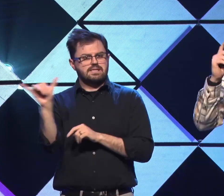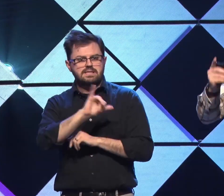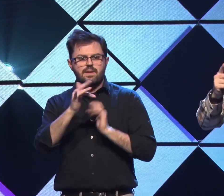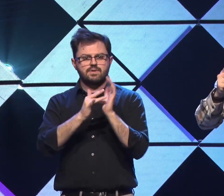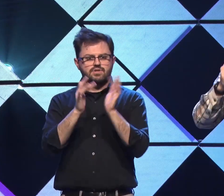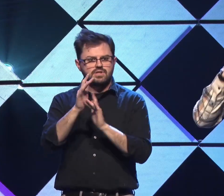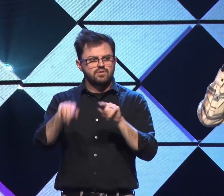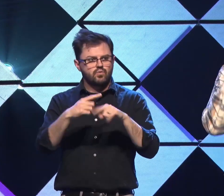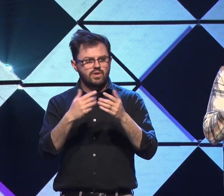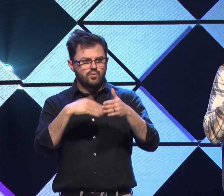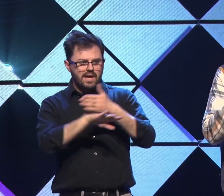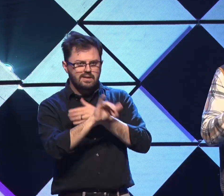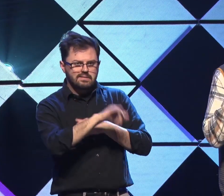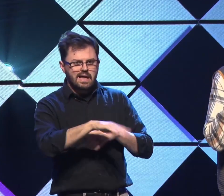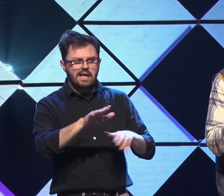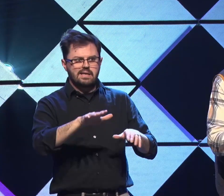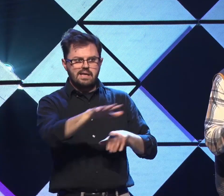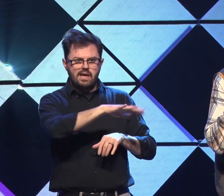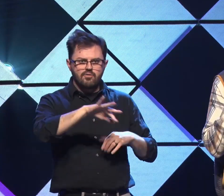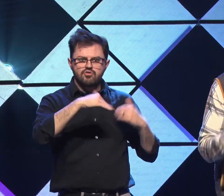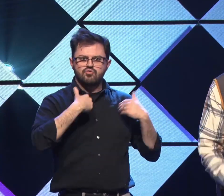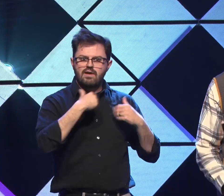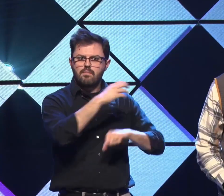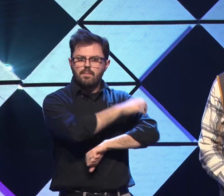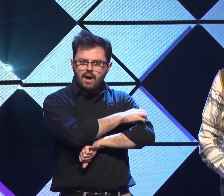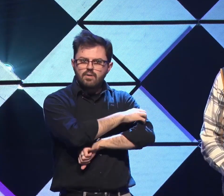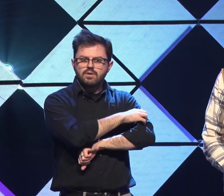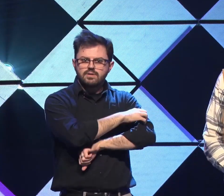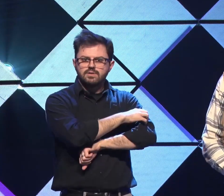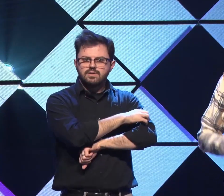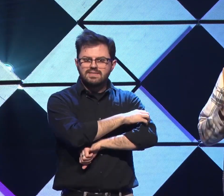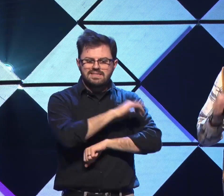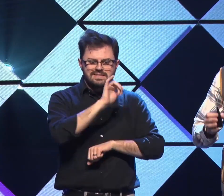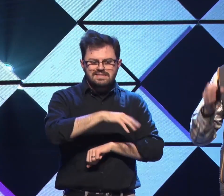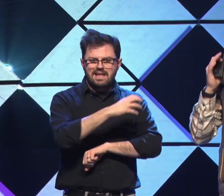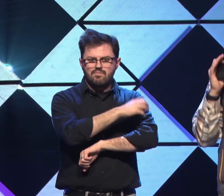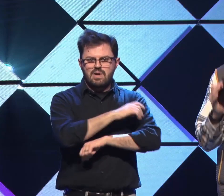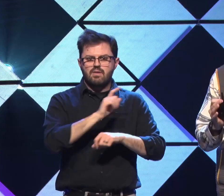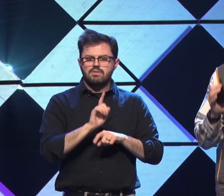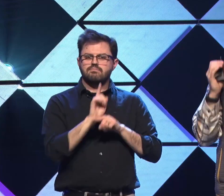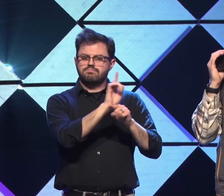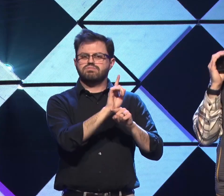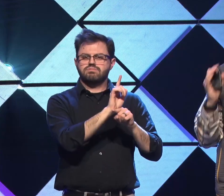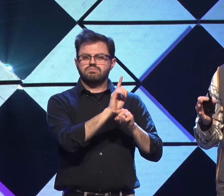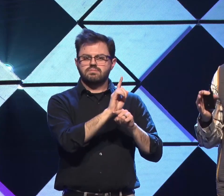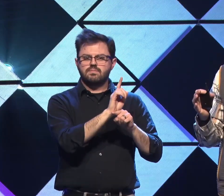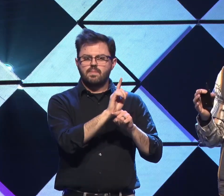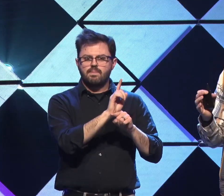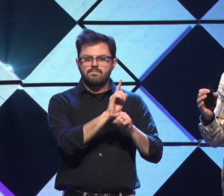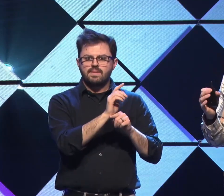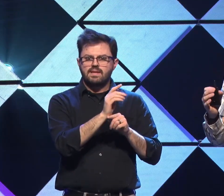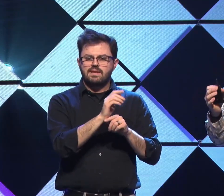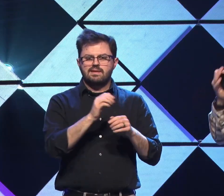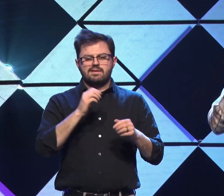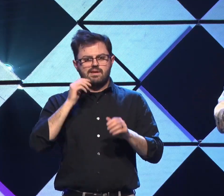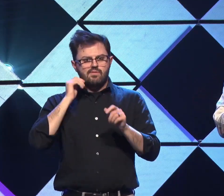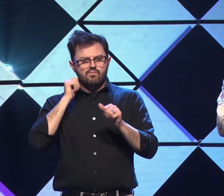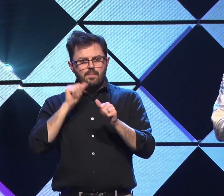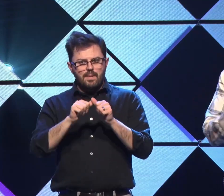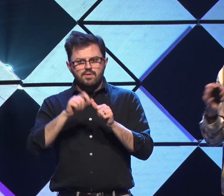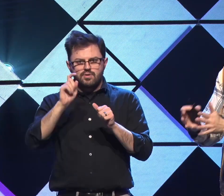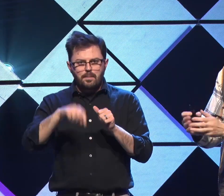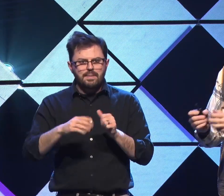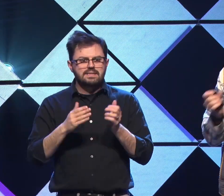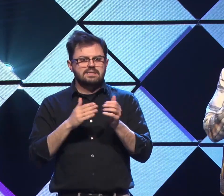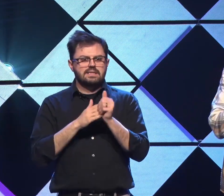space, remember that you have the privilege to lead, and remember to lead well. Remember to